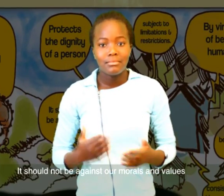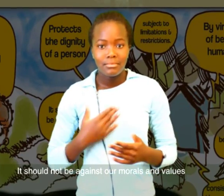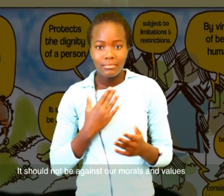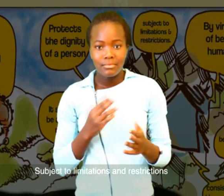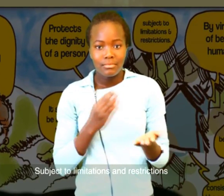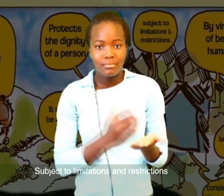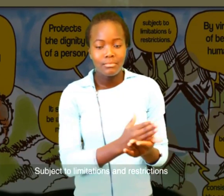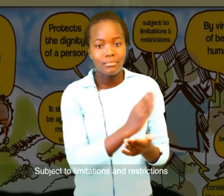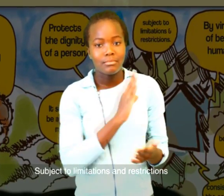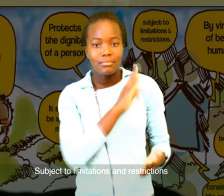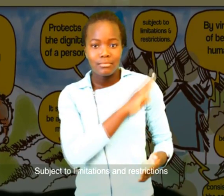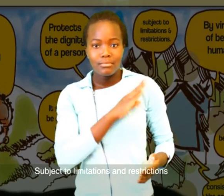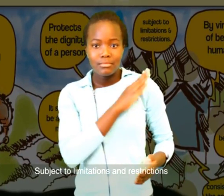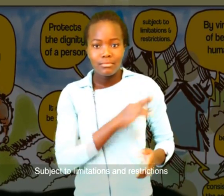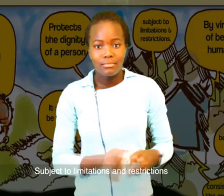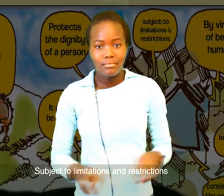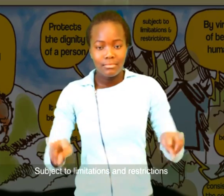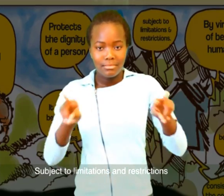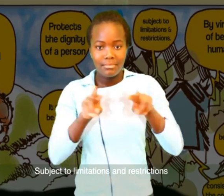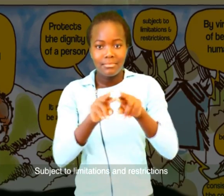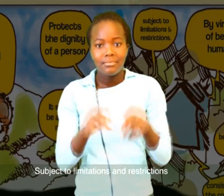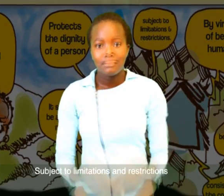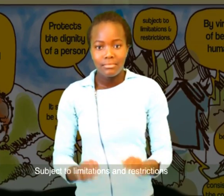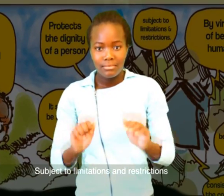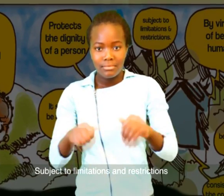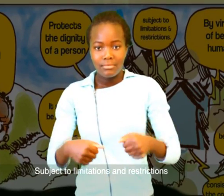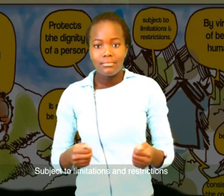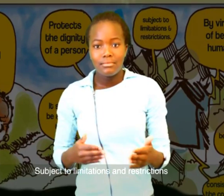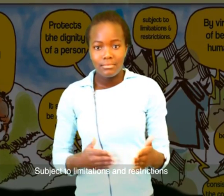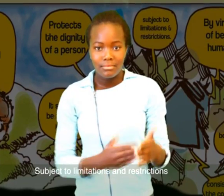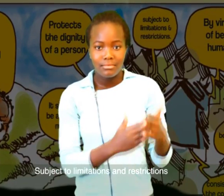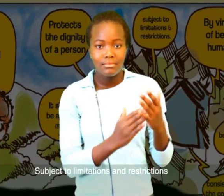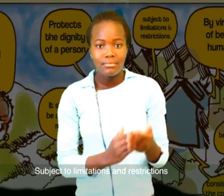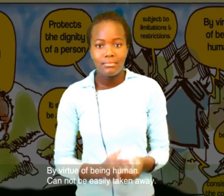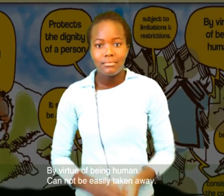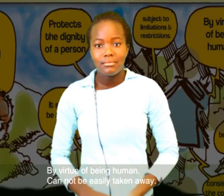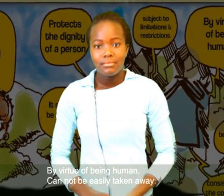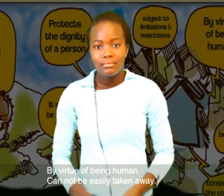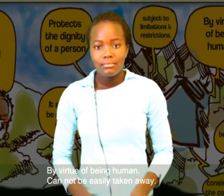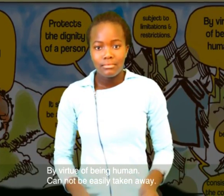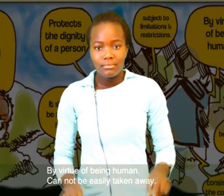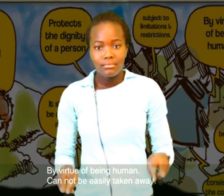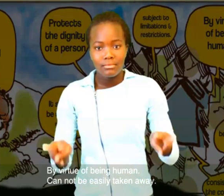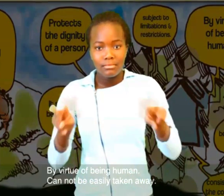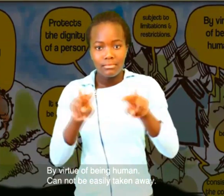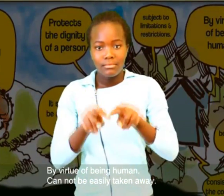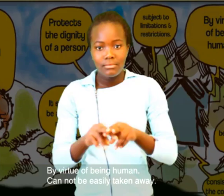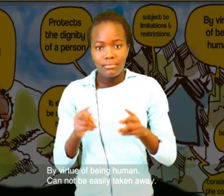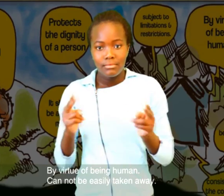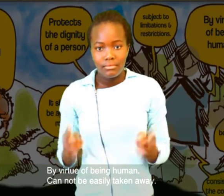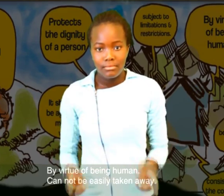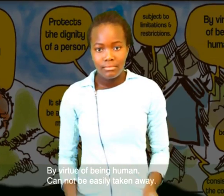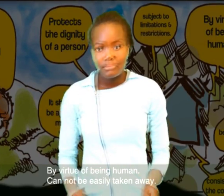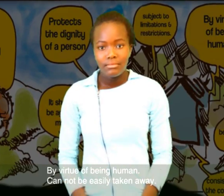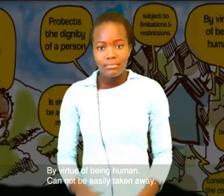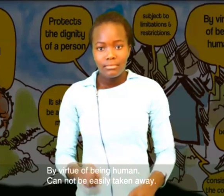Subject to limitations and restrictions. by virtue of being human, cannot